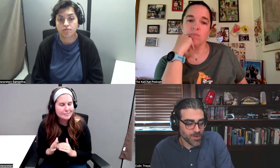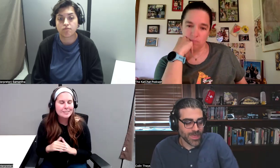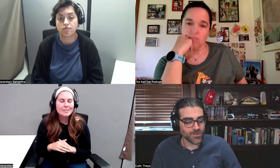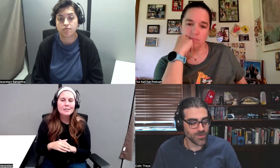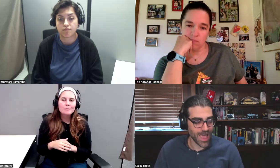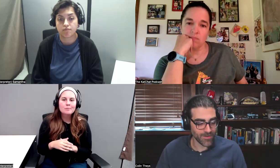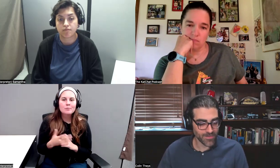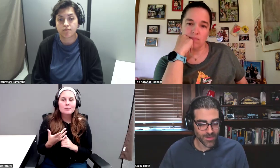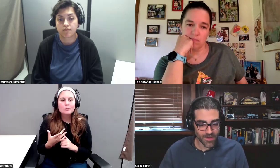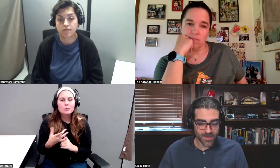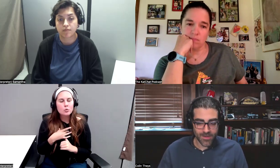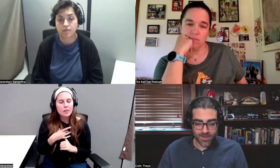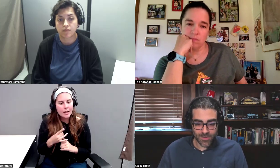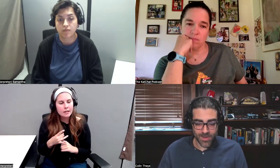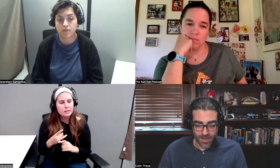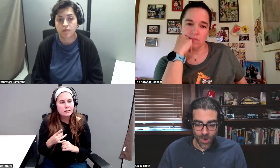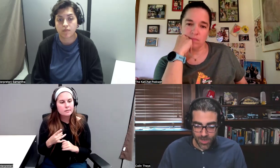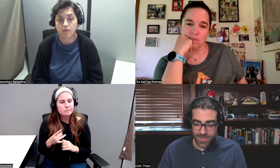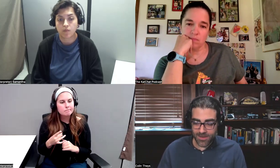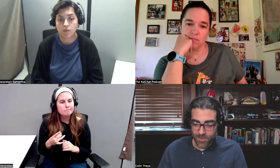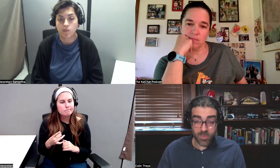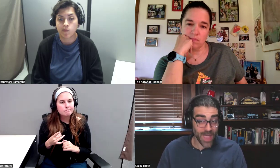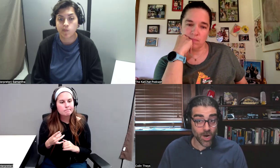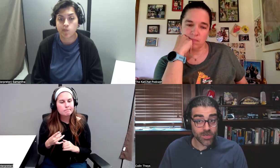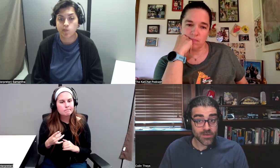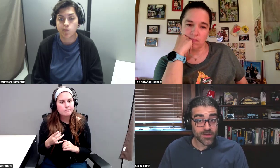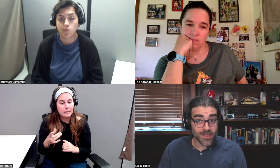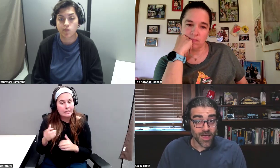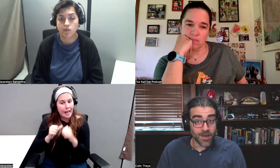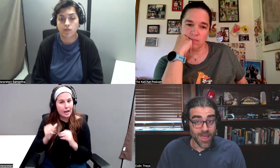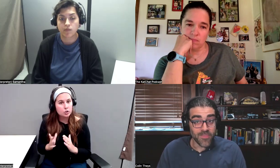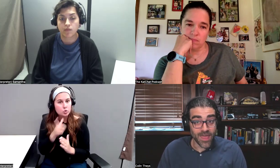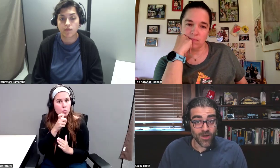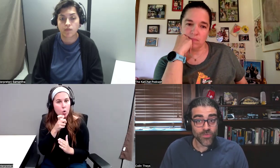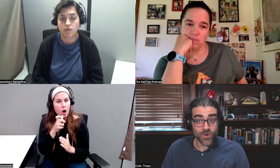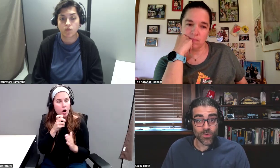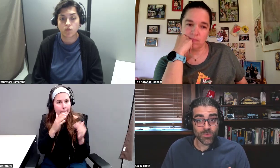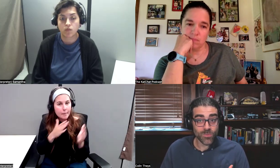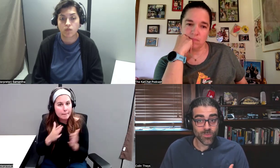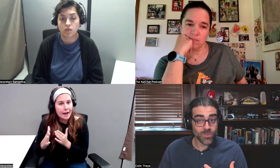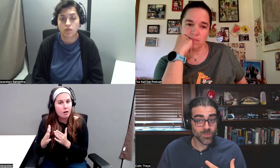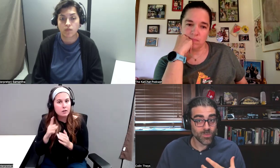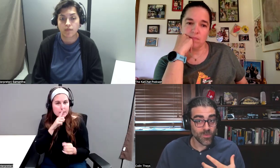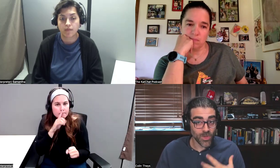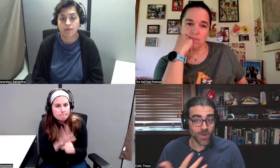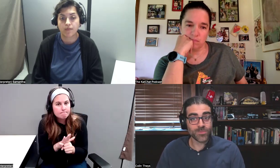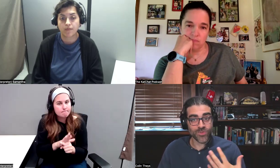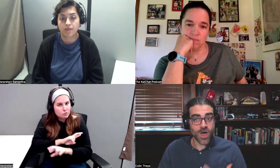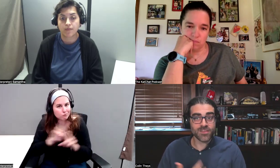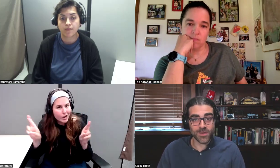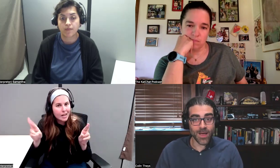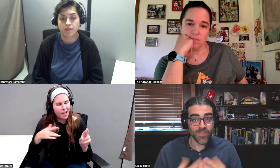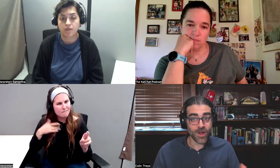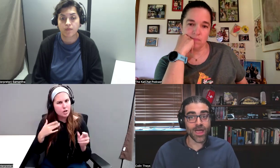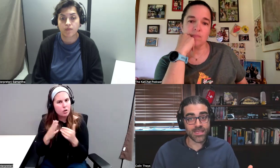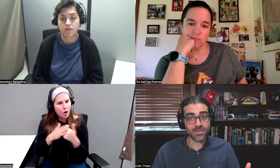I like working with actors who are committed, who are prepared, and then also feel comfortable talking